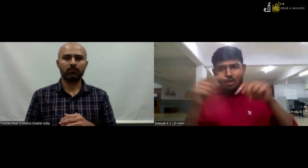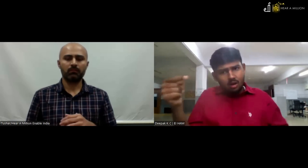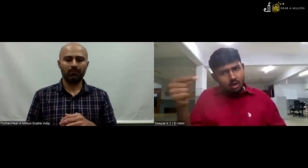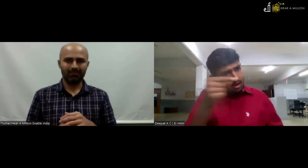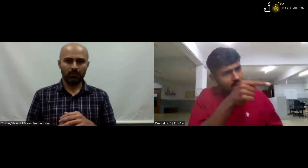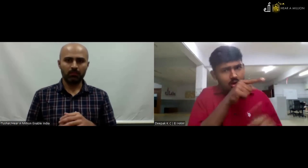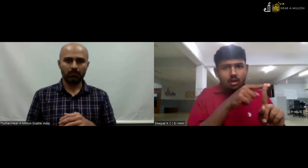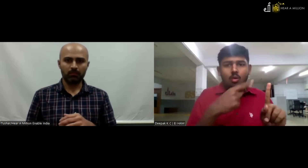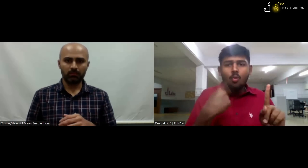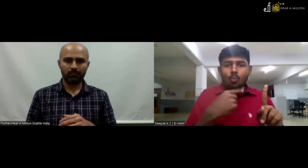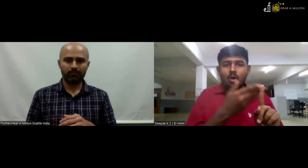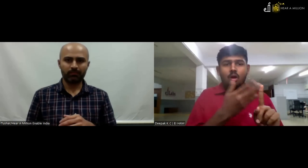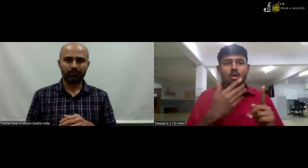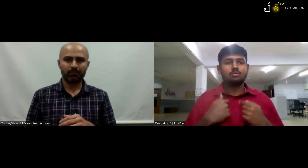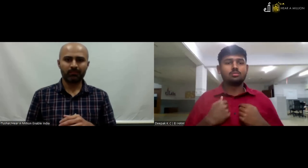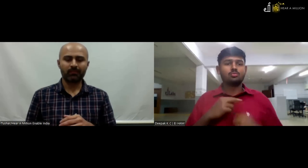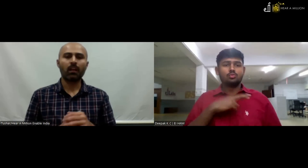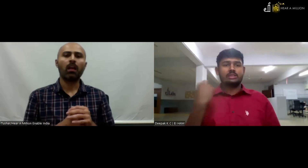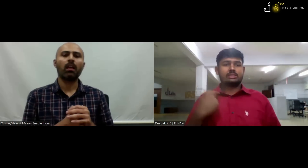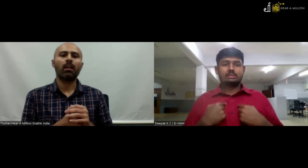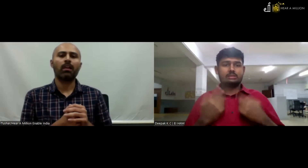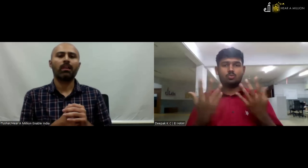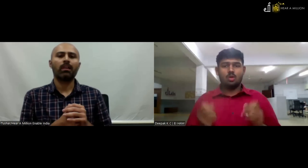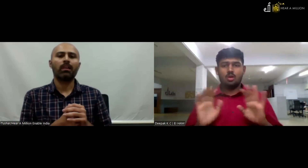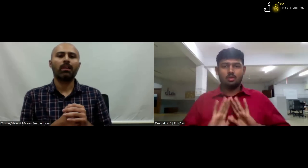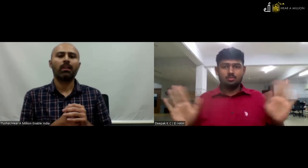bribe and there is some kind of